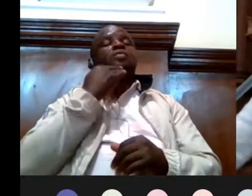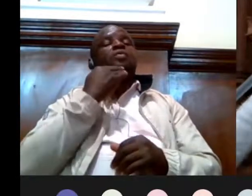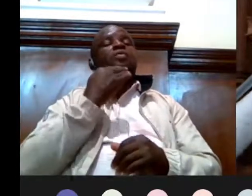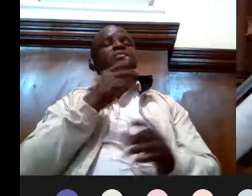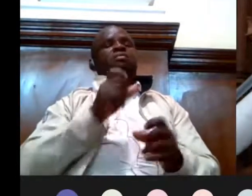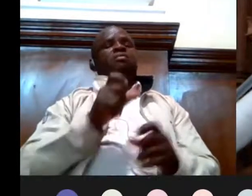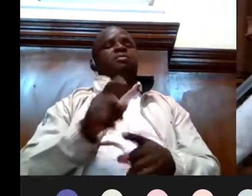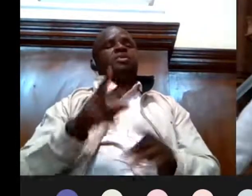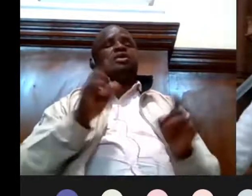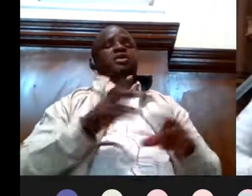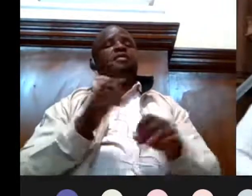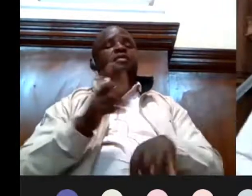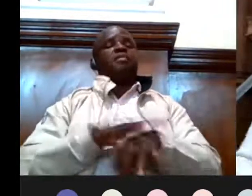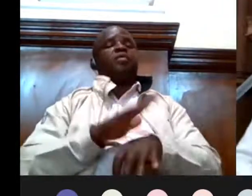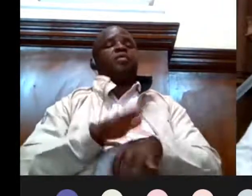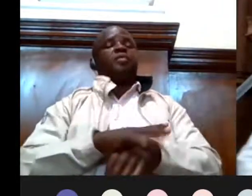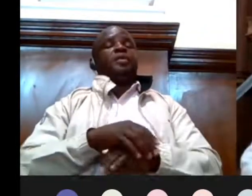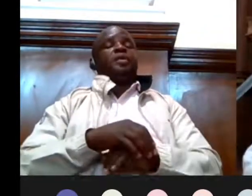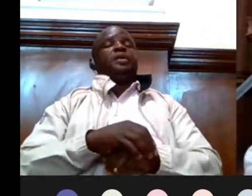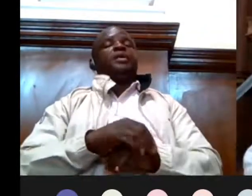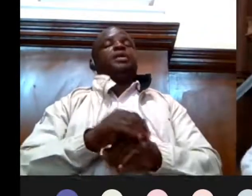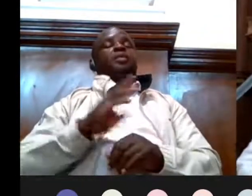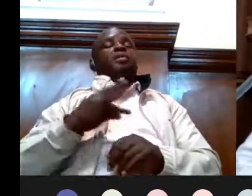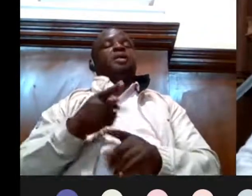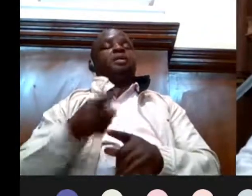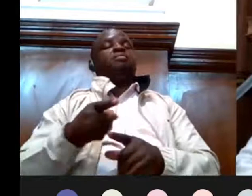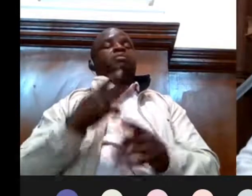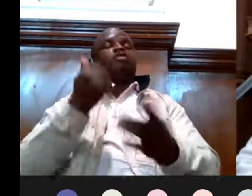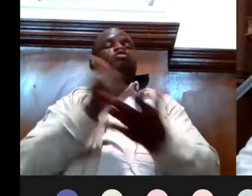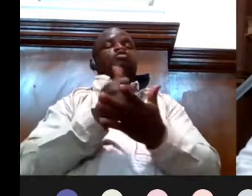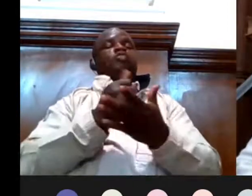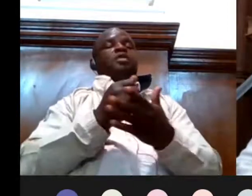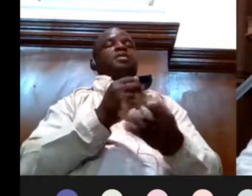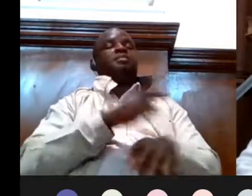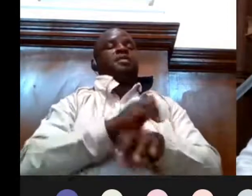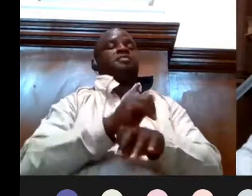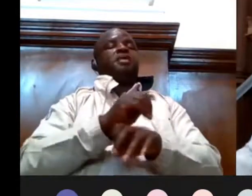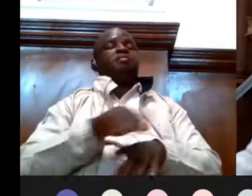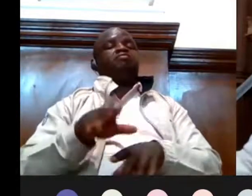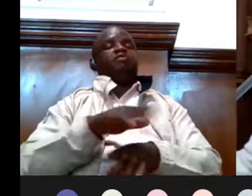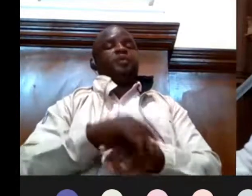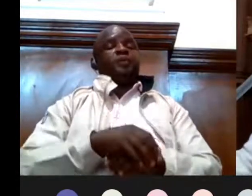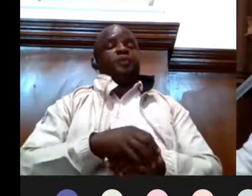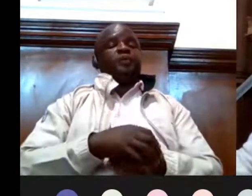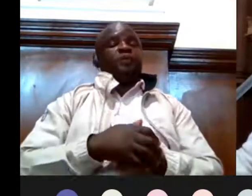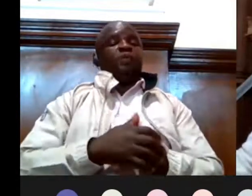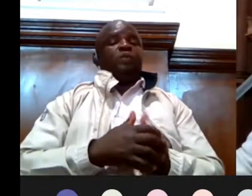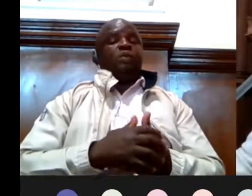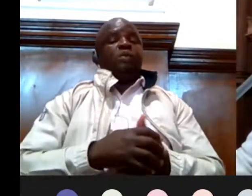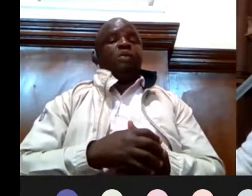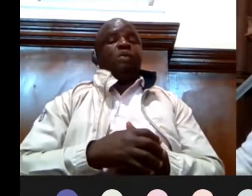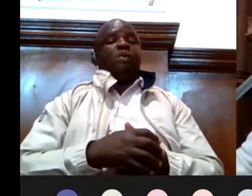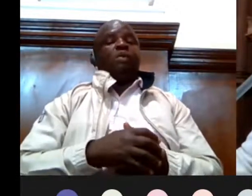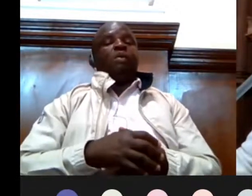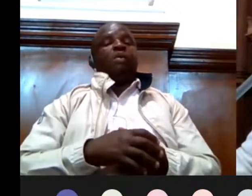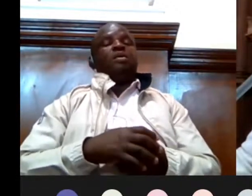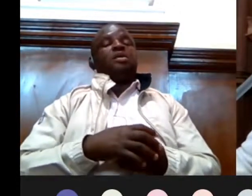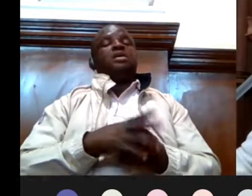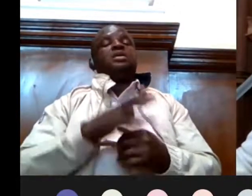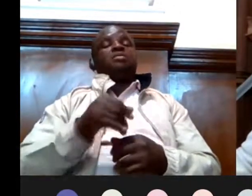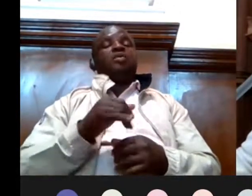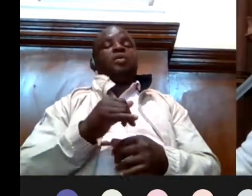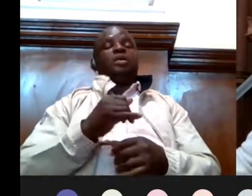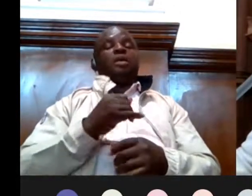suffers most because of this? Our women who reside in these municipalities. An even more